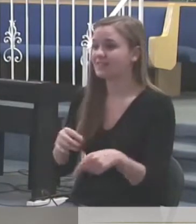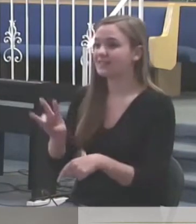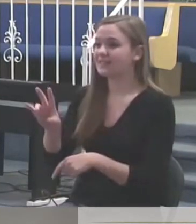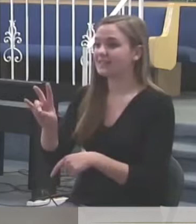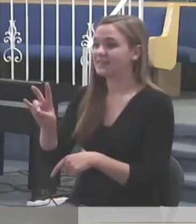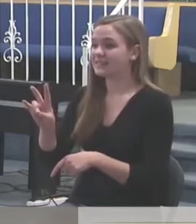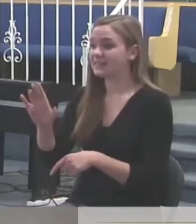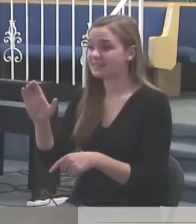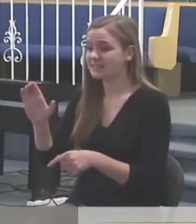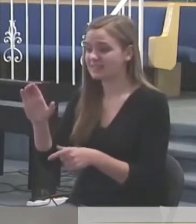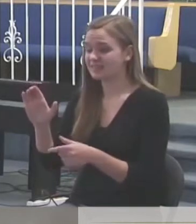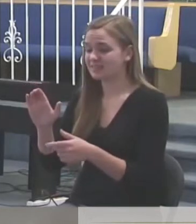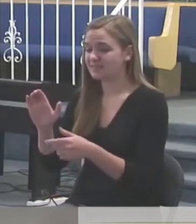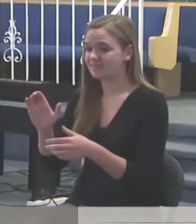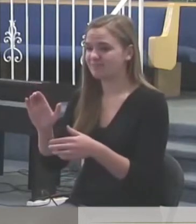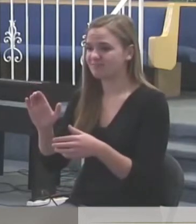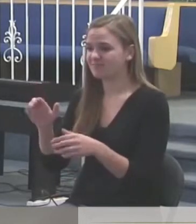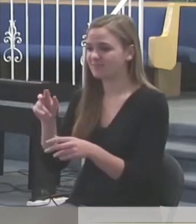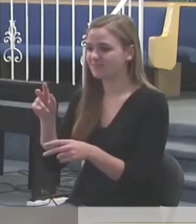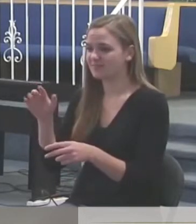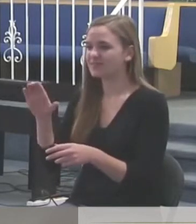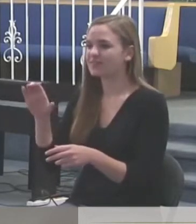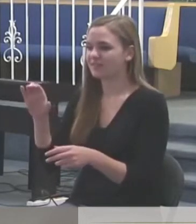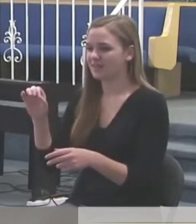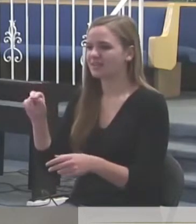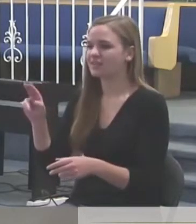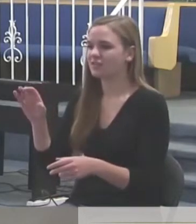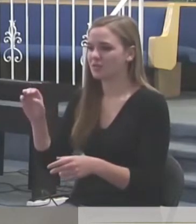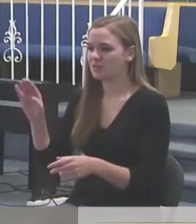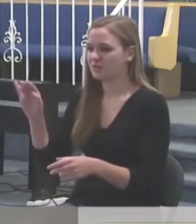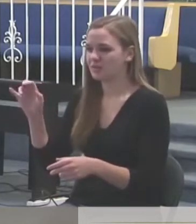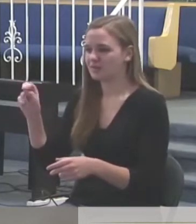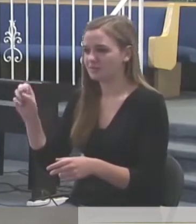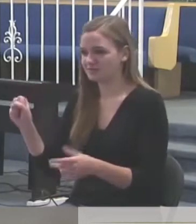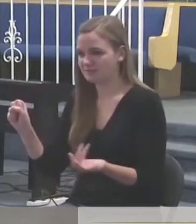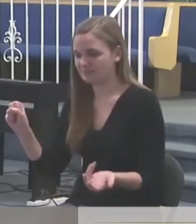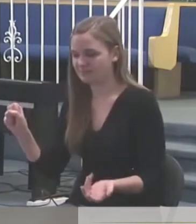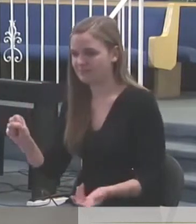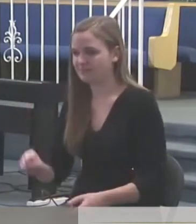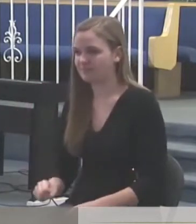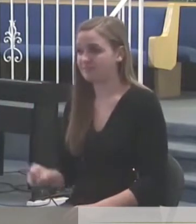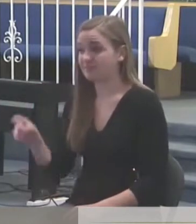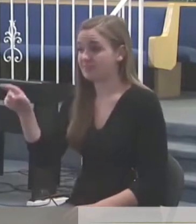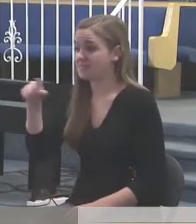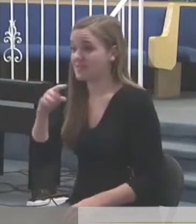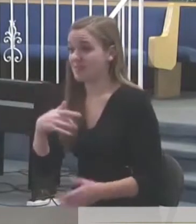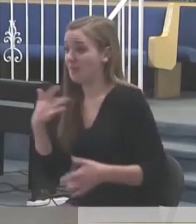700 concubines. That's 1,000 women. That's a whole lot of women. Don't get excited, brothers.